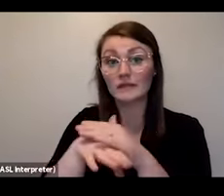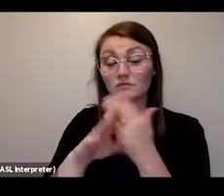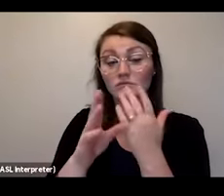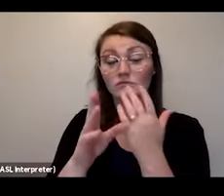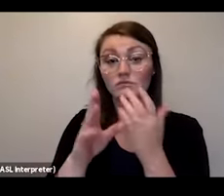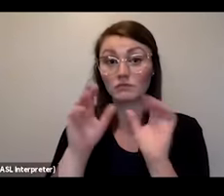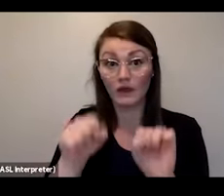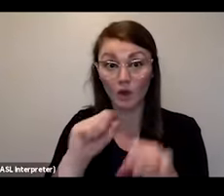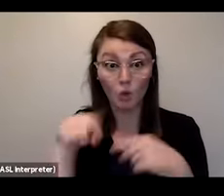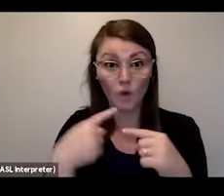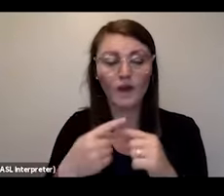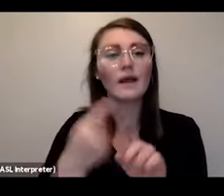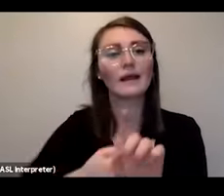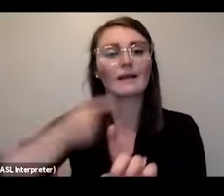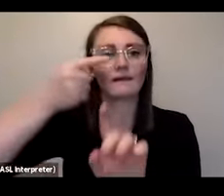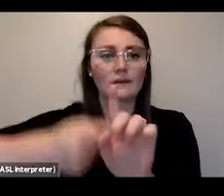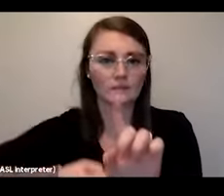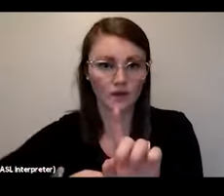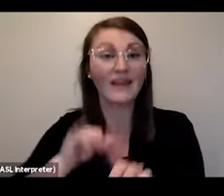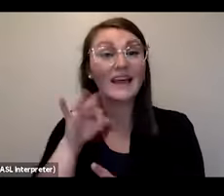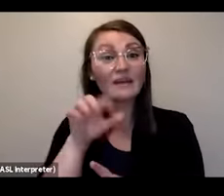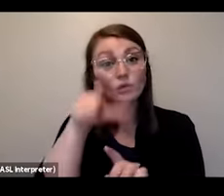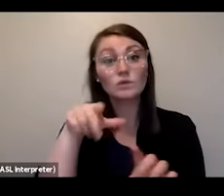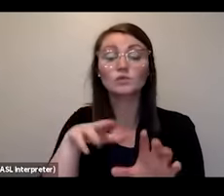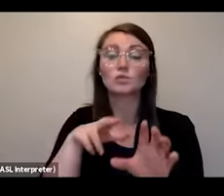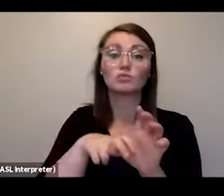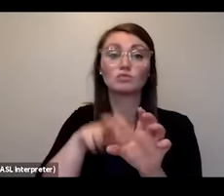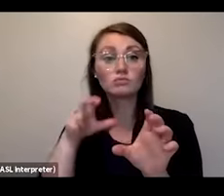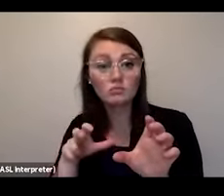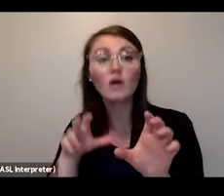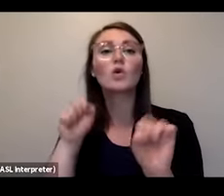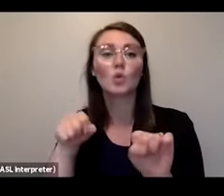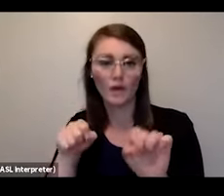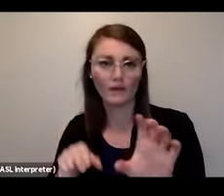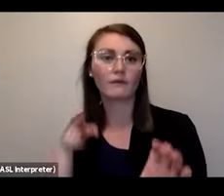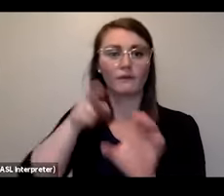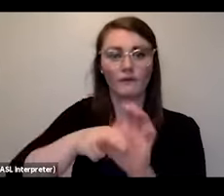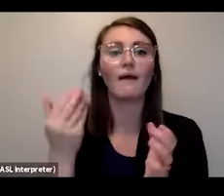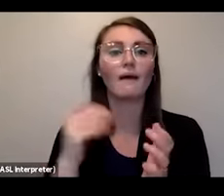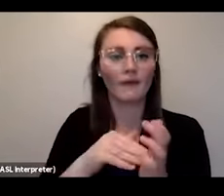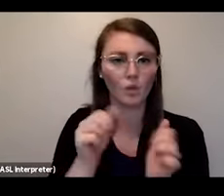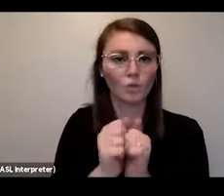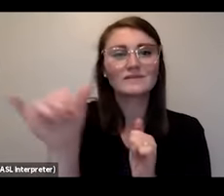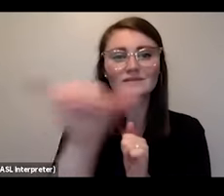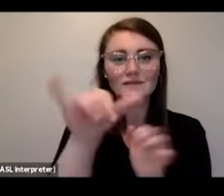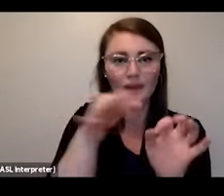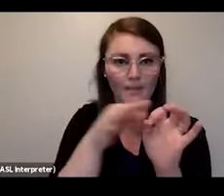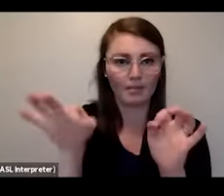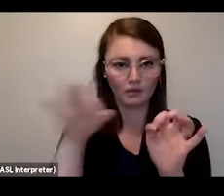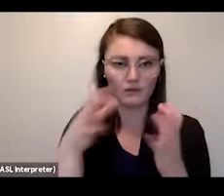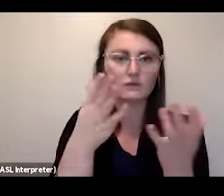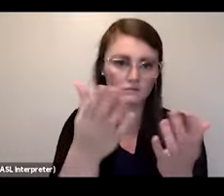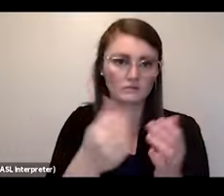time, you are free to rejoin the event at any moment with the same link you used to log on this morning. The event will begin with a series of